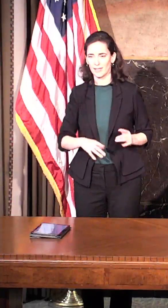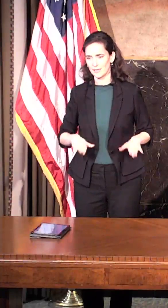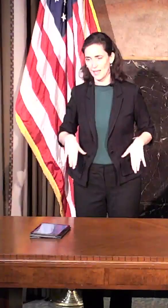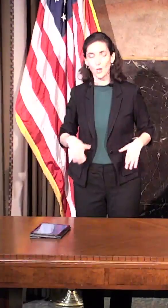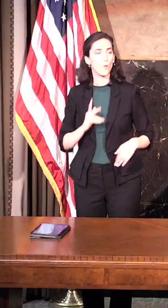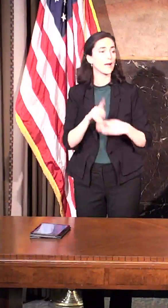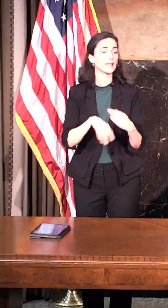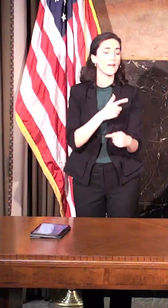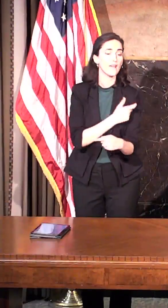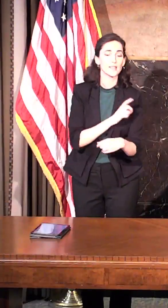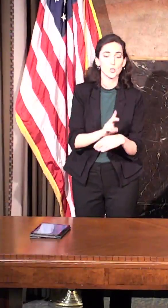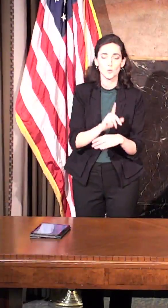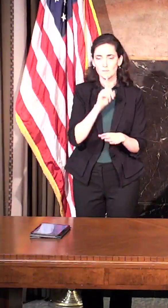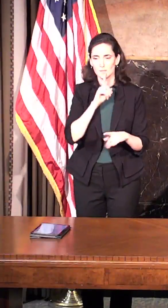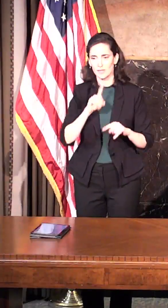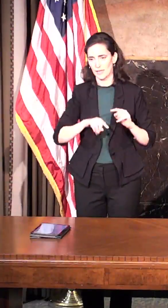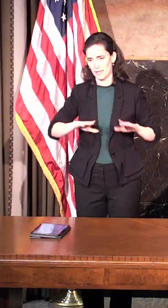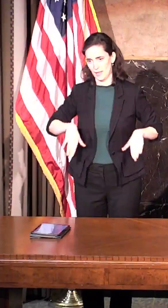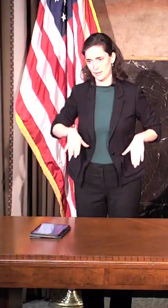of vaccine will be used.